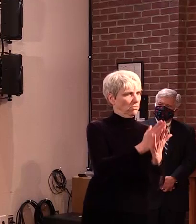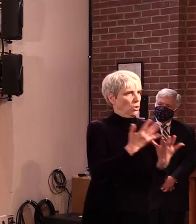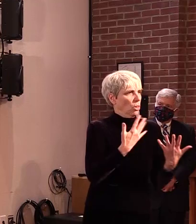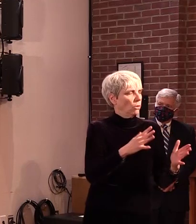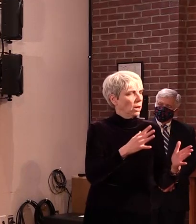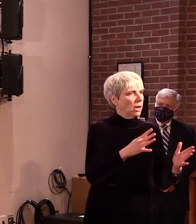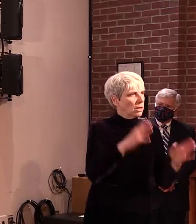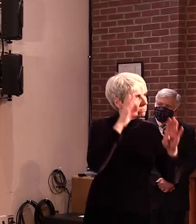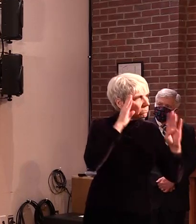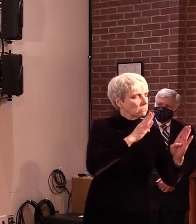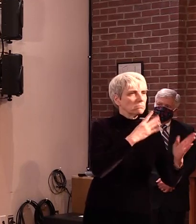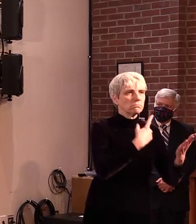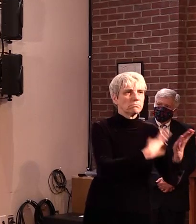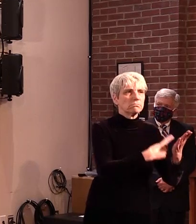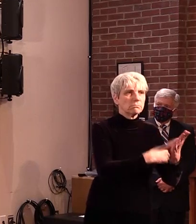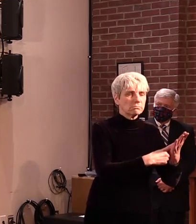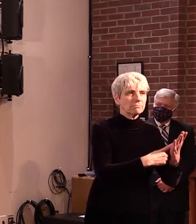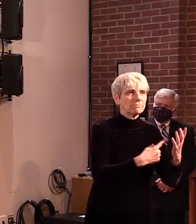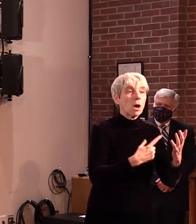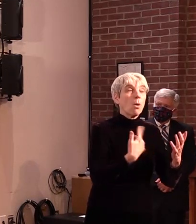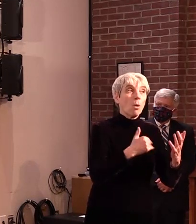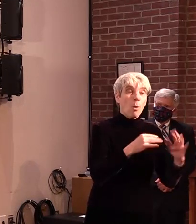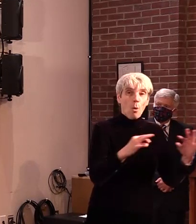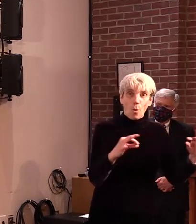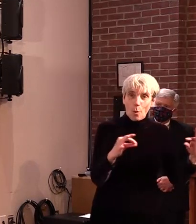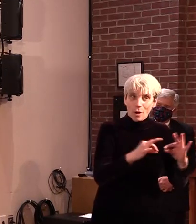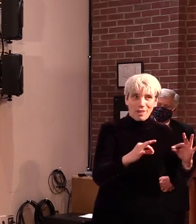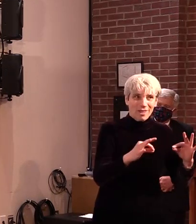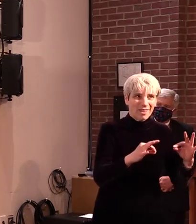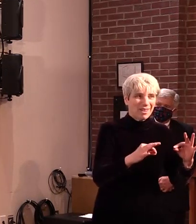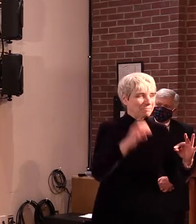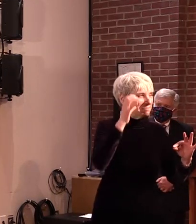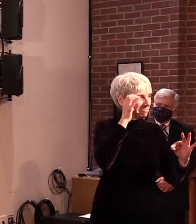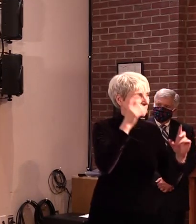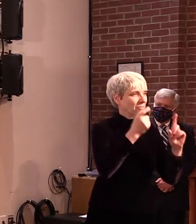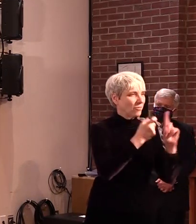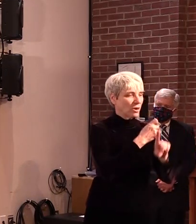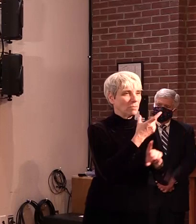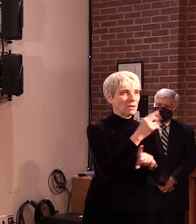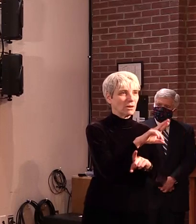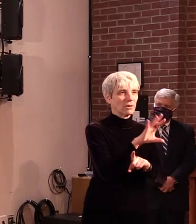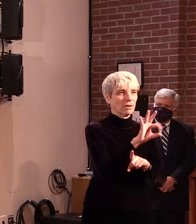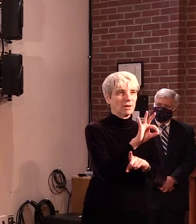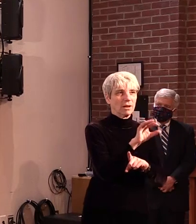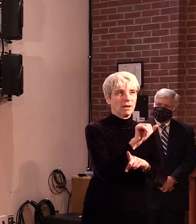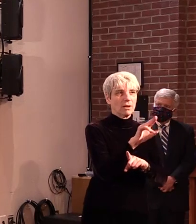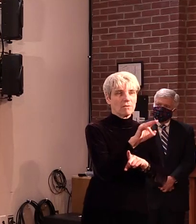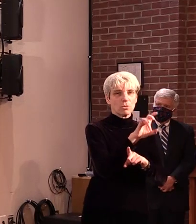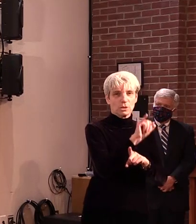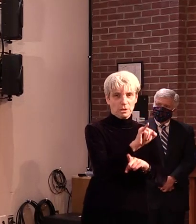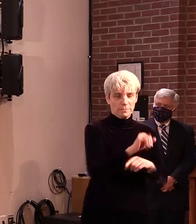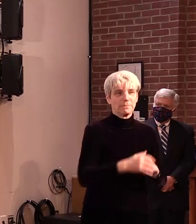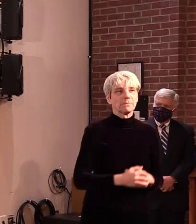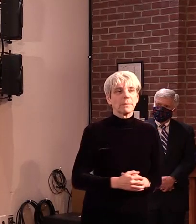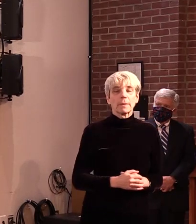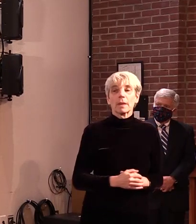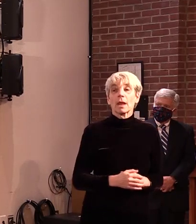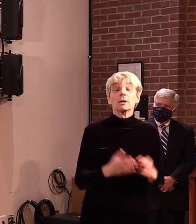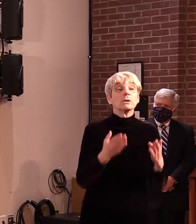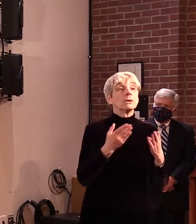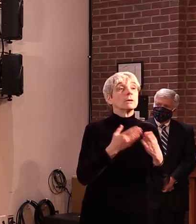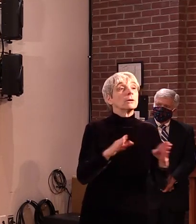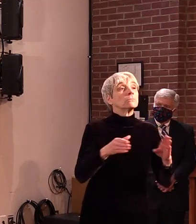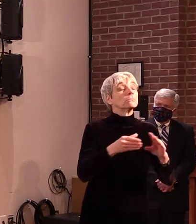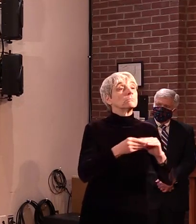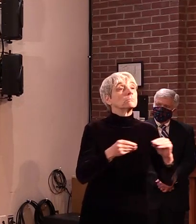already. Well worth it time with Dr. Fauci. Just in terms of a general update, there